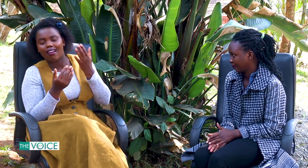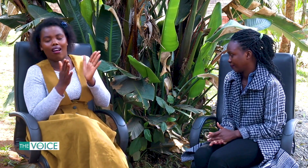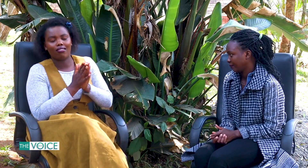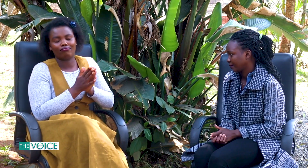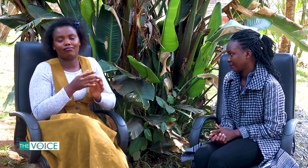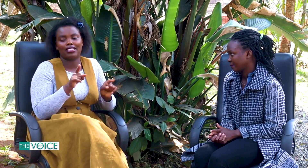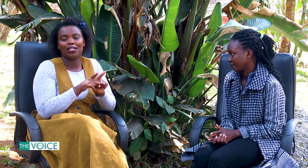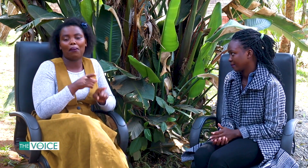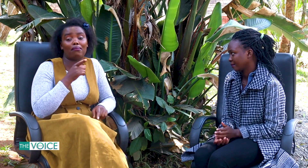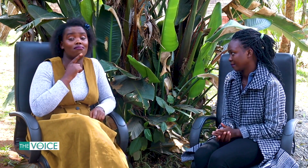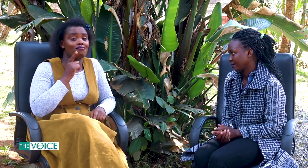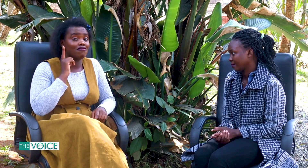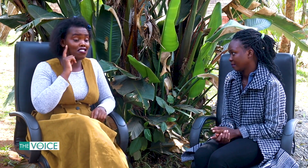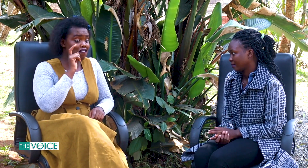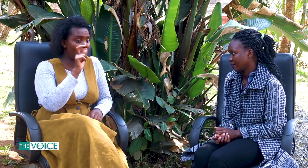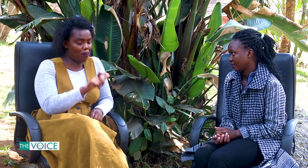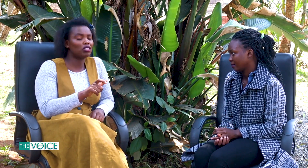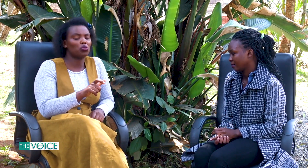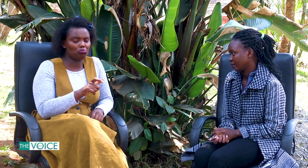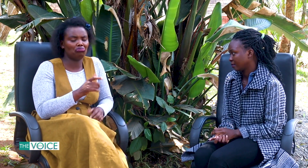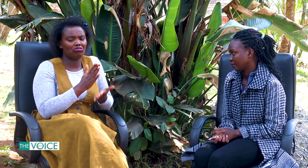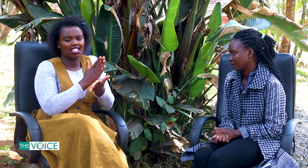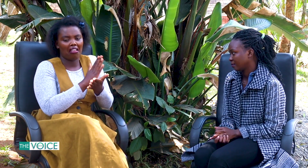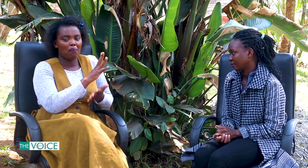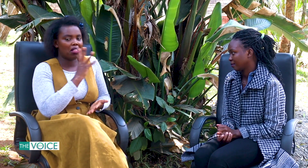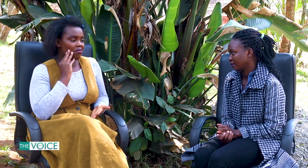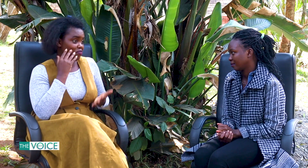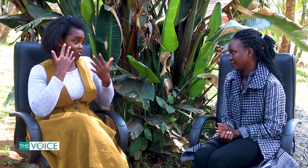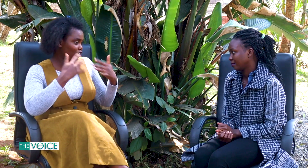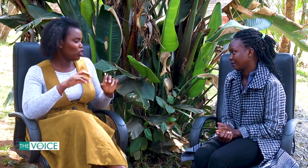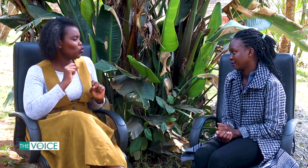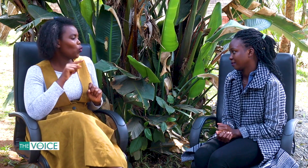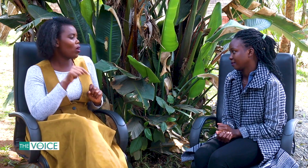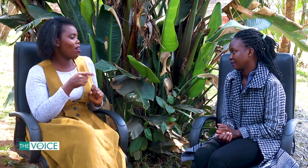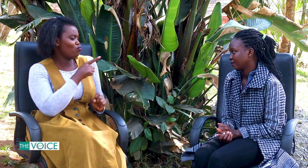She has experienced the two worlds, that is the hearing world and the deaf world.